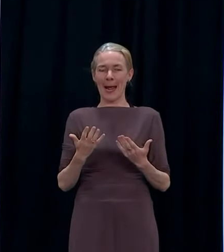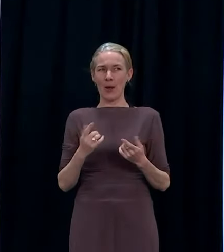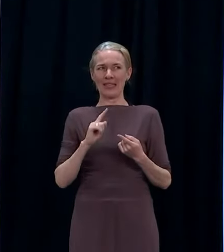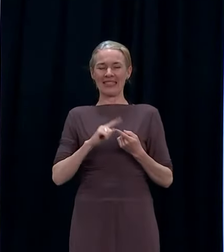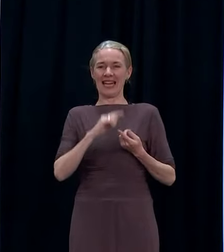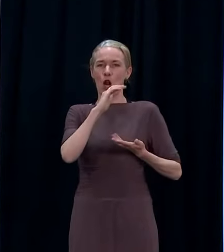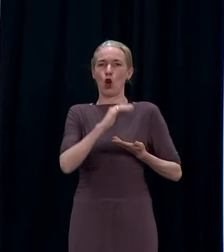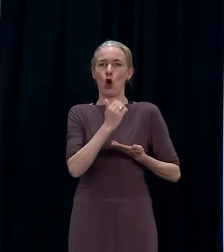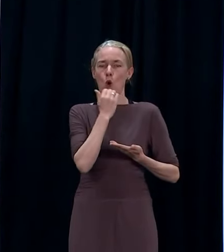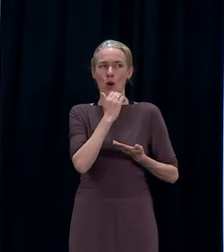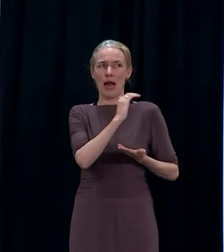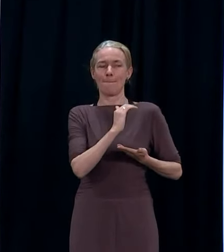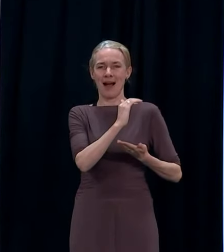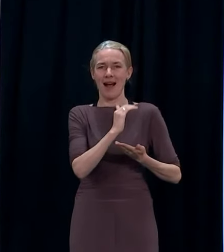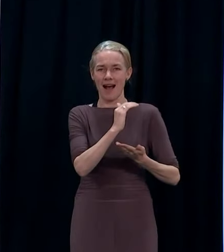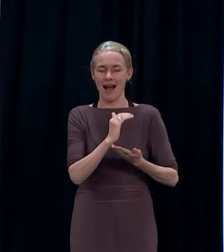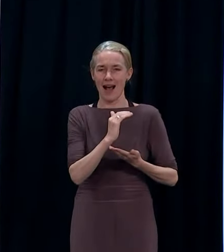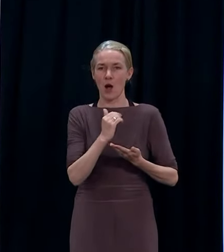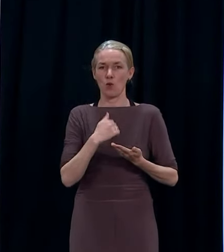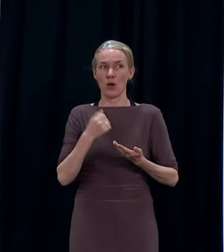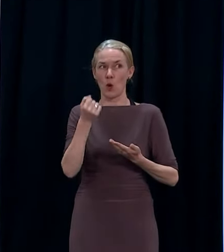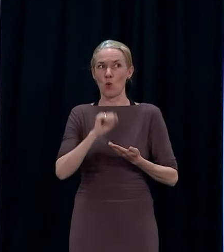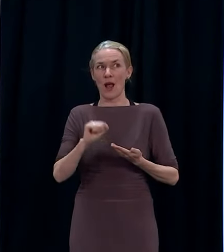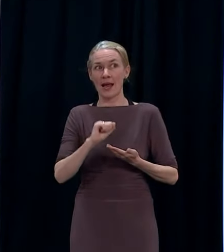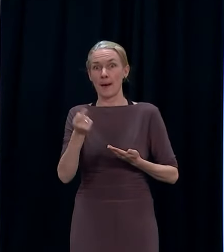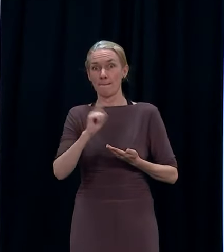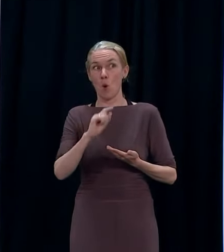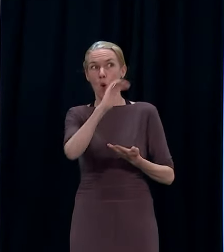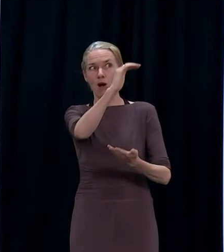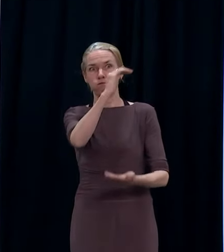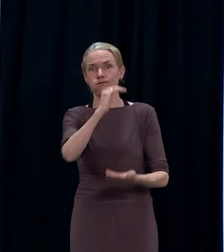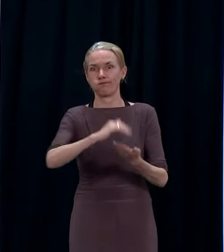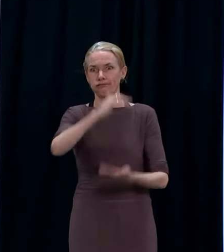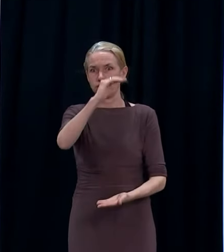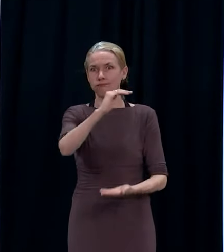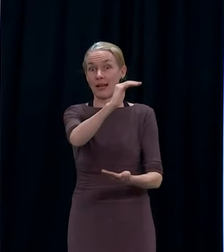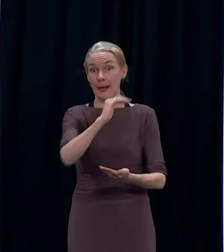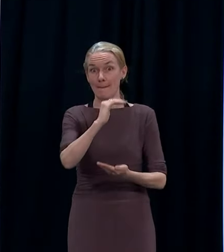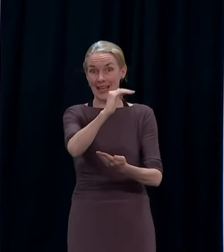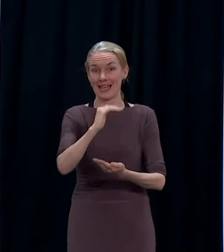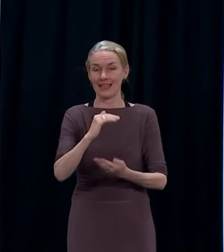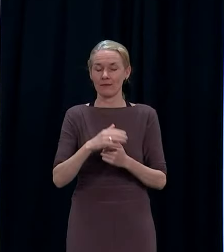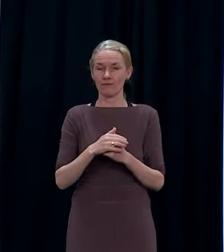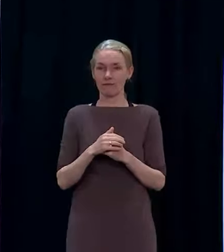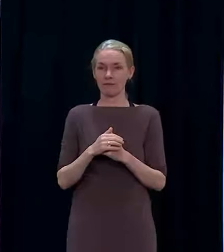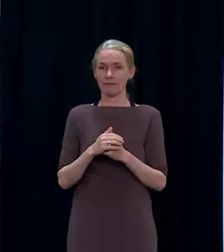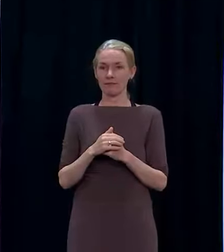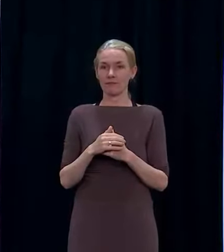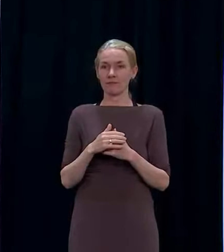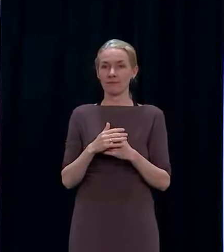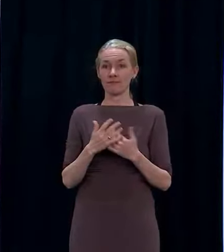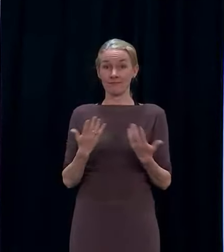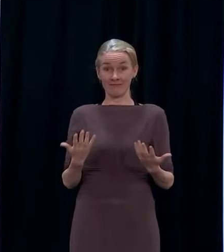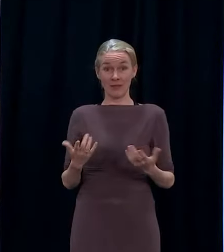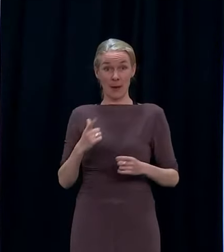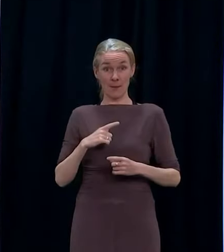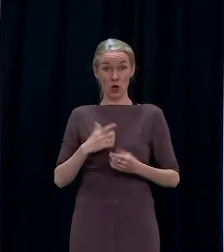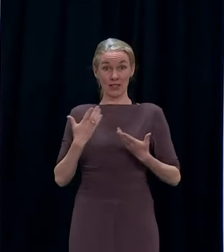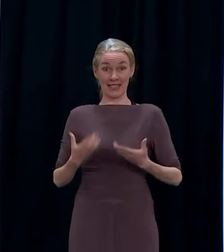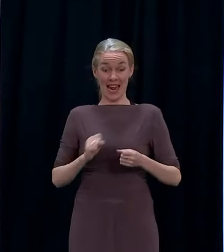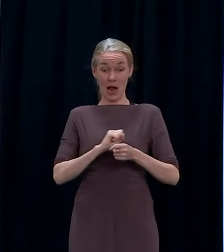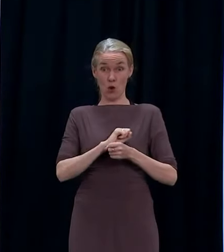moment. Given the situation we have in New Zealand right now, we made the decision, though, to allow and create extra opportunities for people